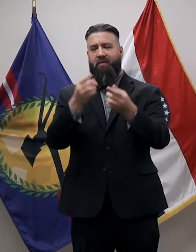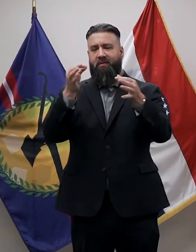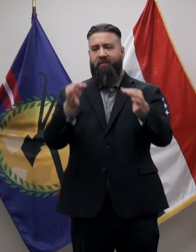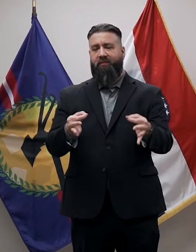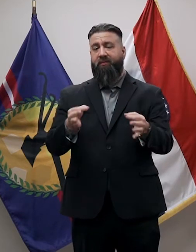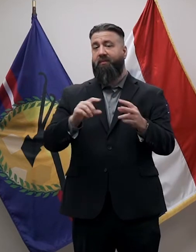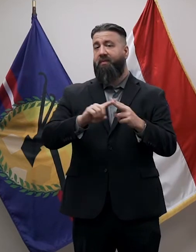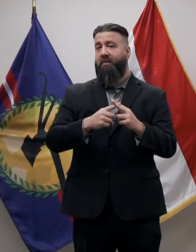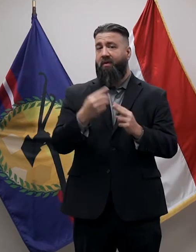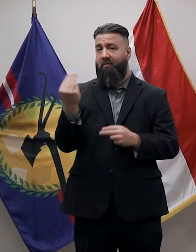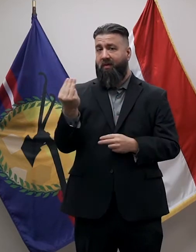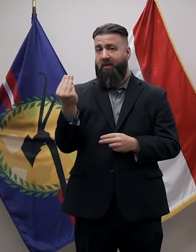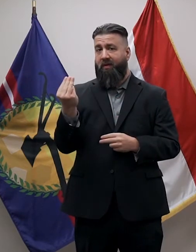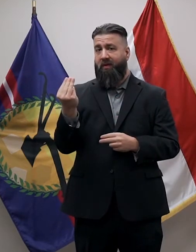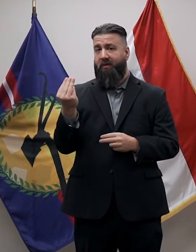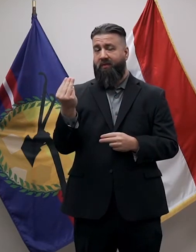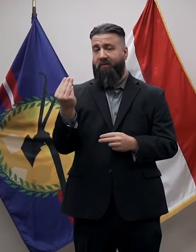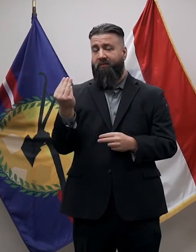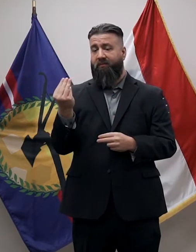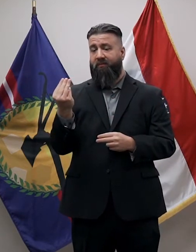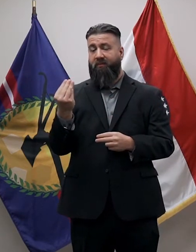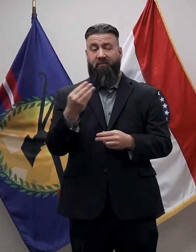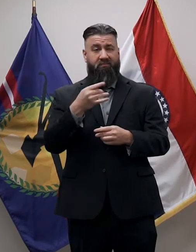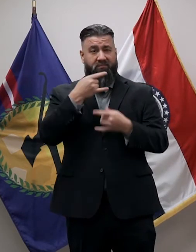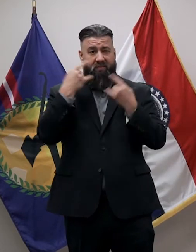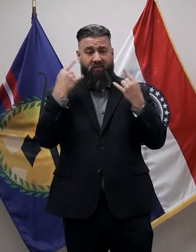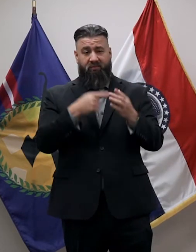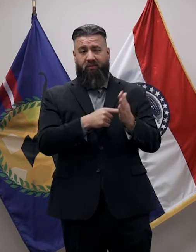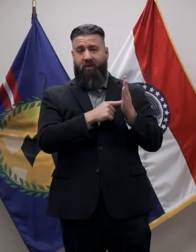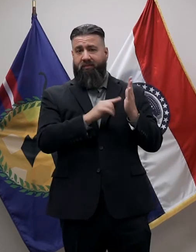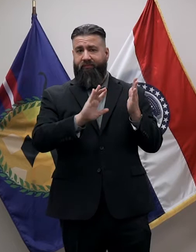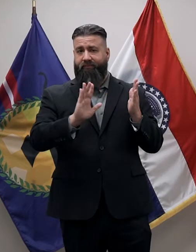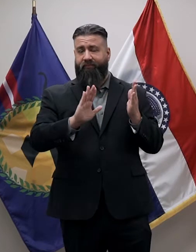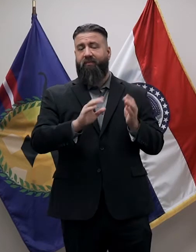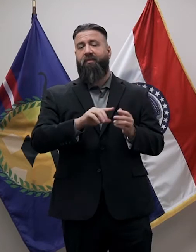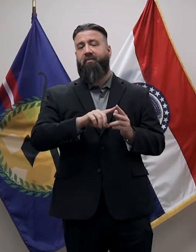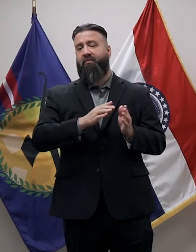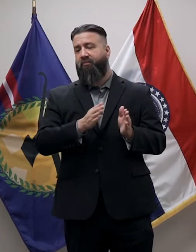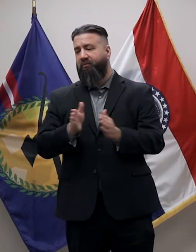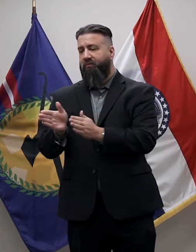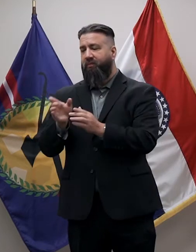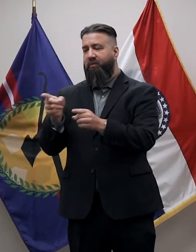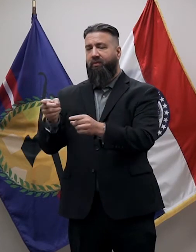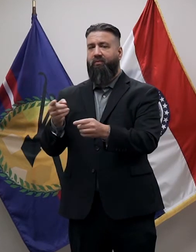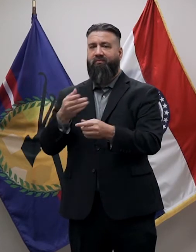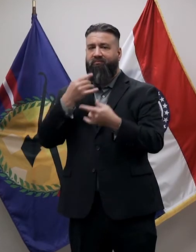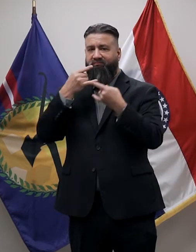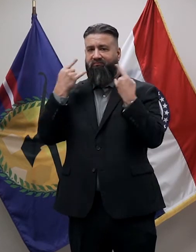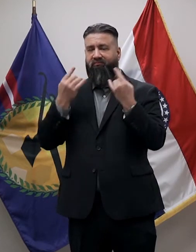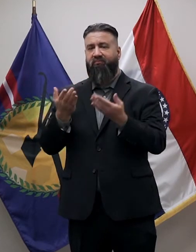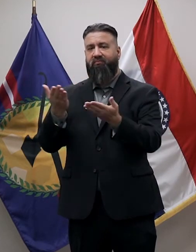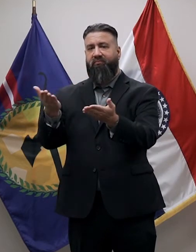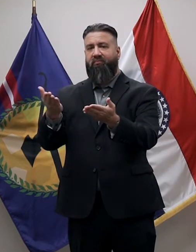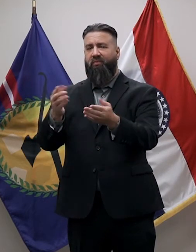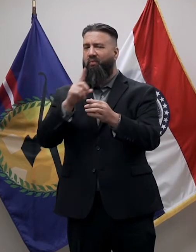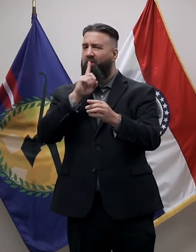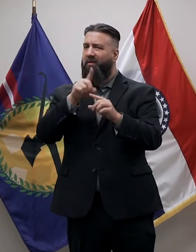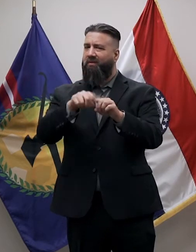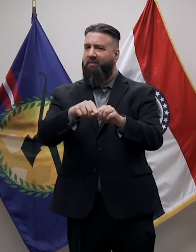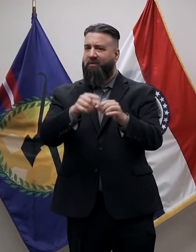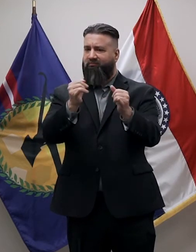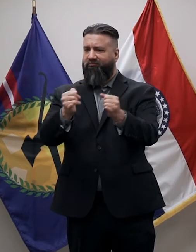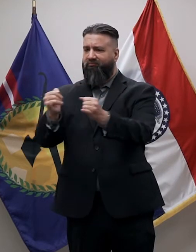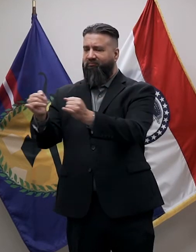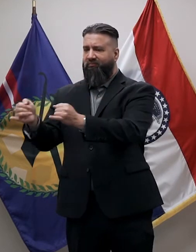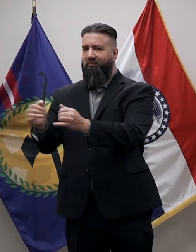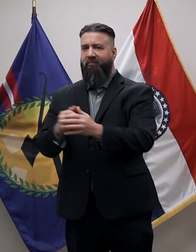beginning Monday to move from a mask mandate to a mask recommendation, depending on your individual circumstances. I